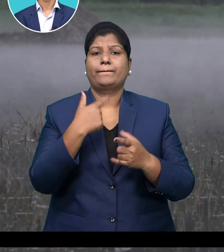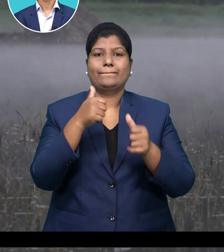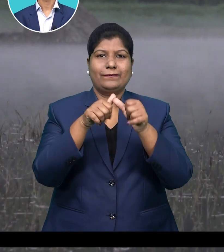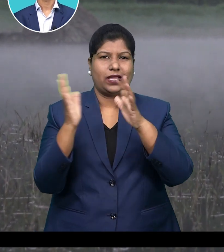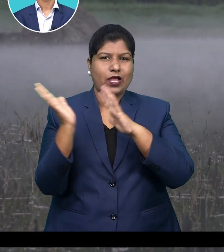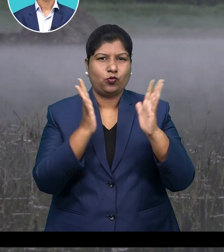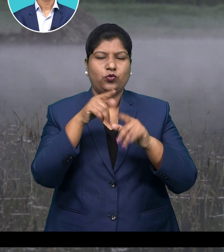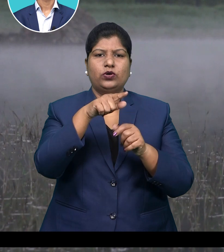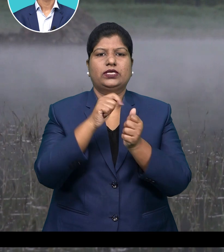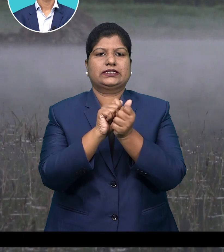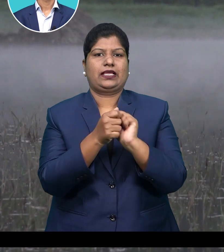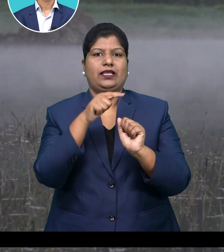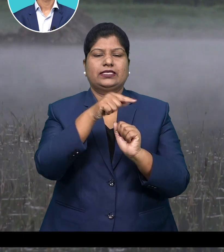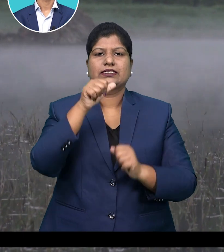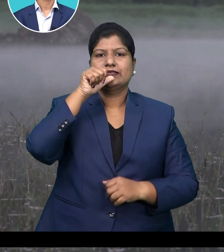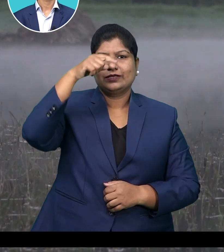humid.